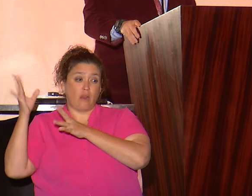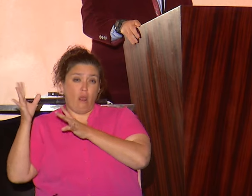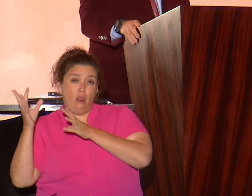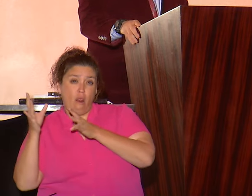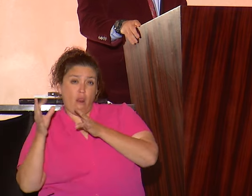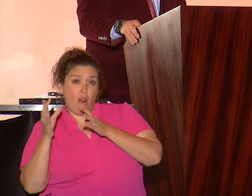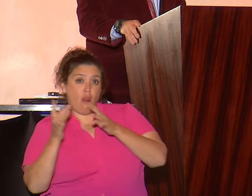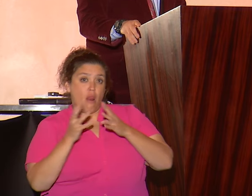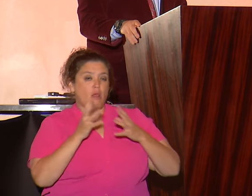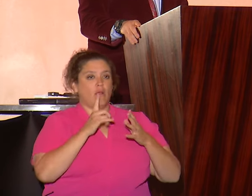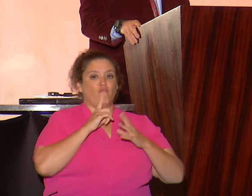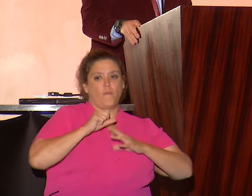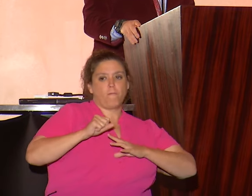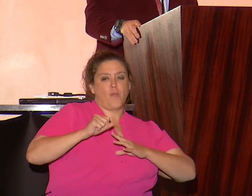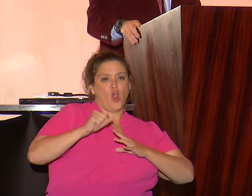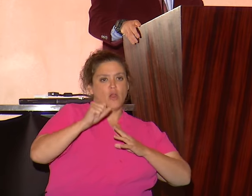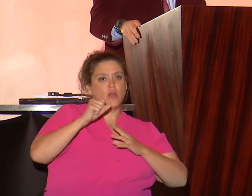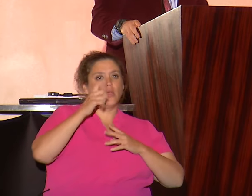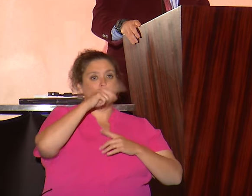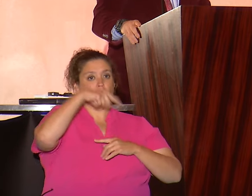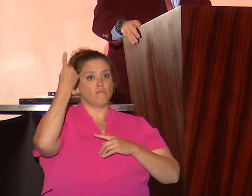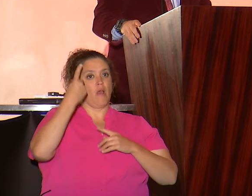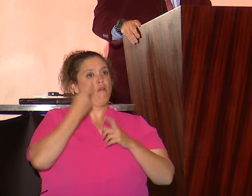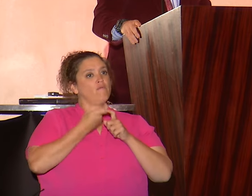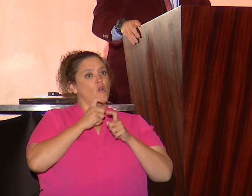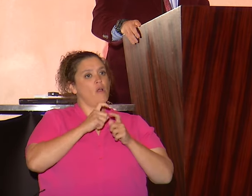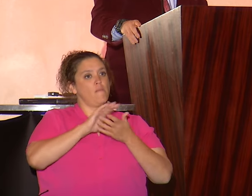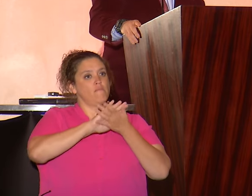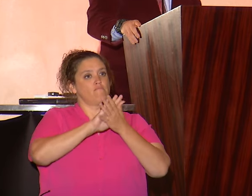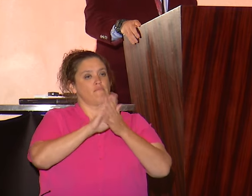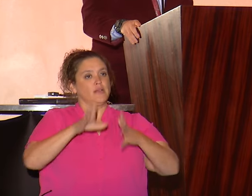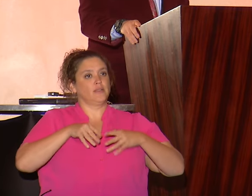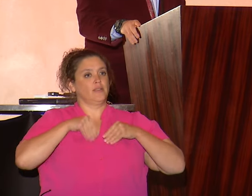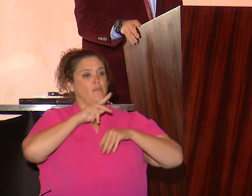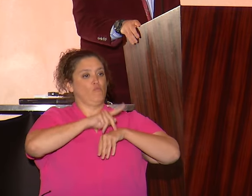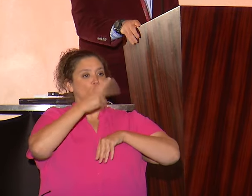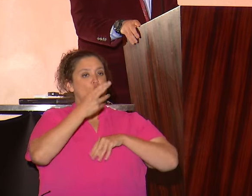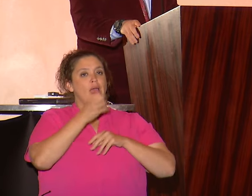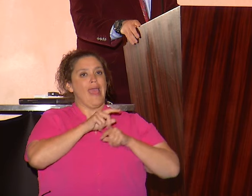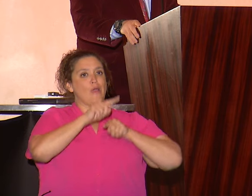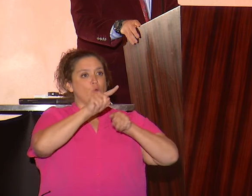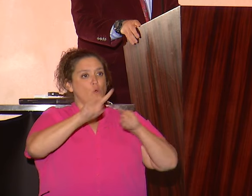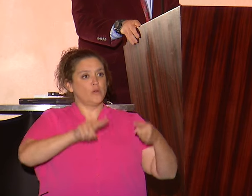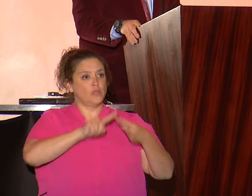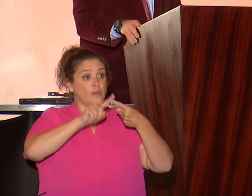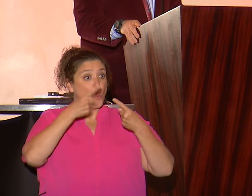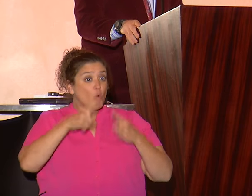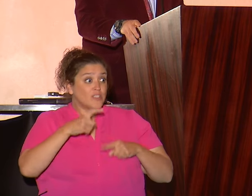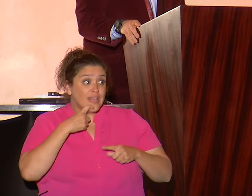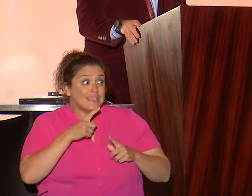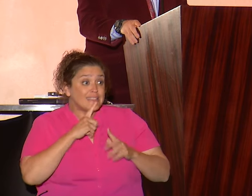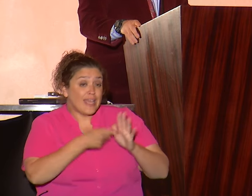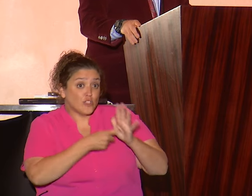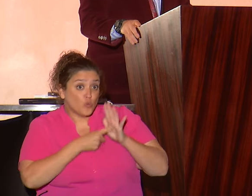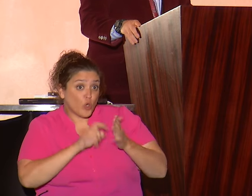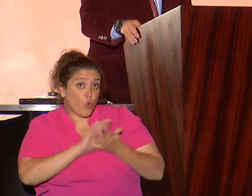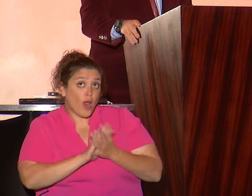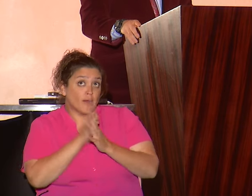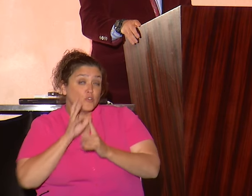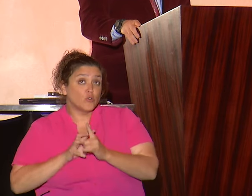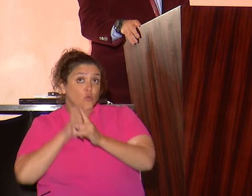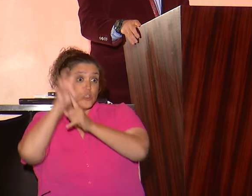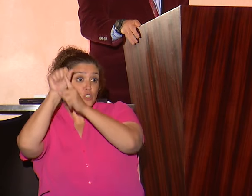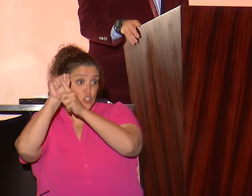also barring them from temple rituals, which the church teaches are indispensable to reaching the highest levels in